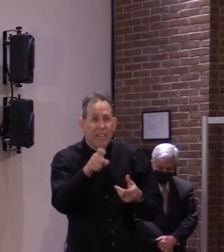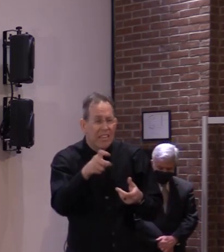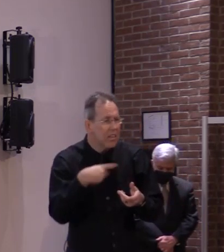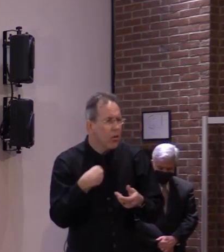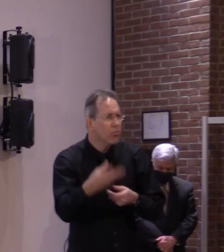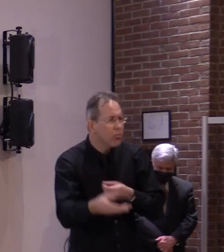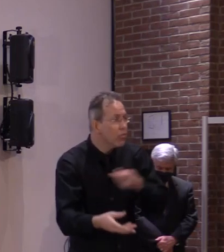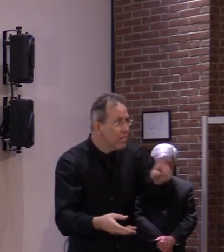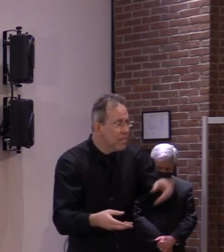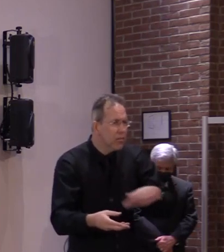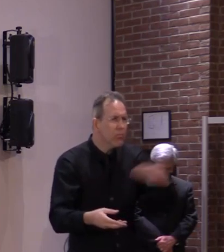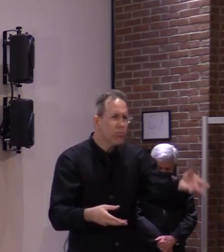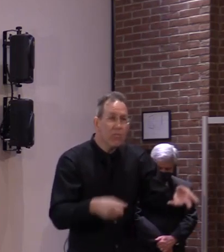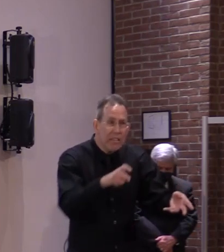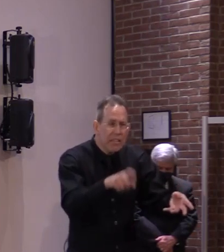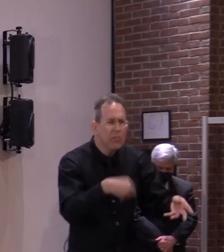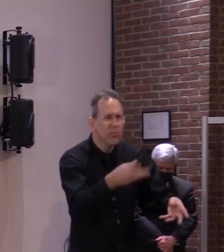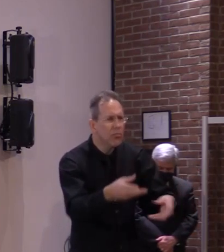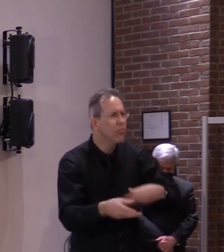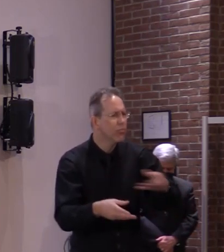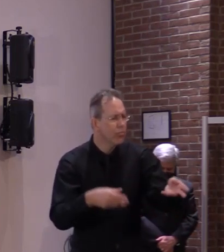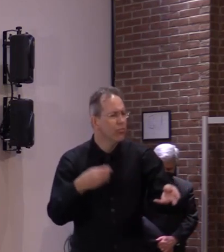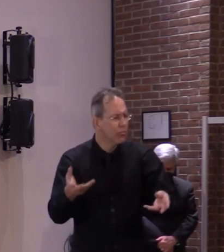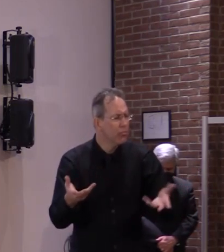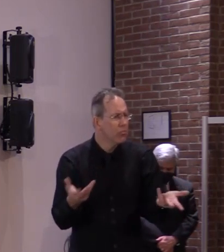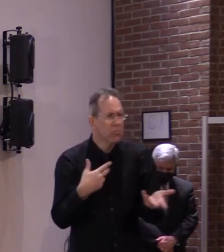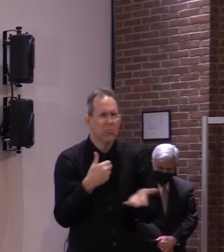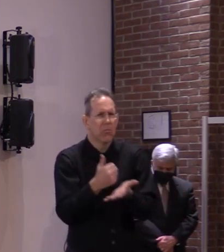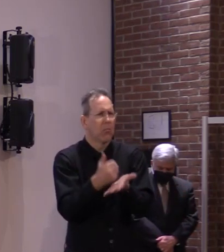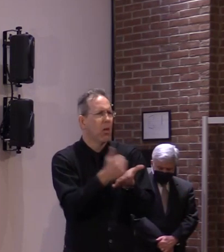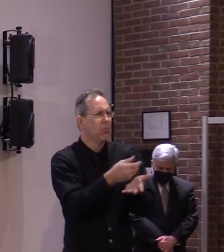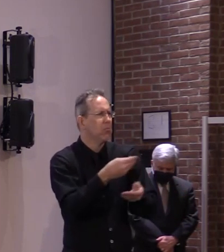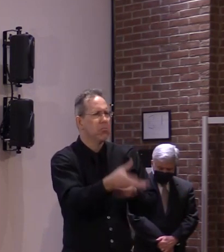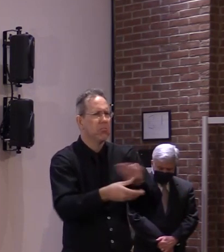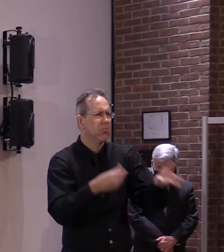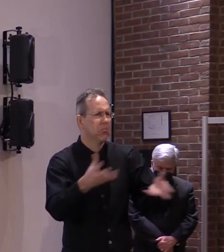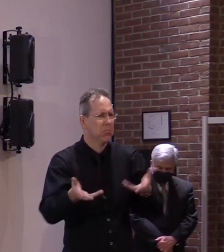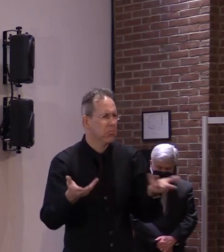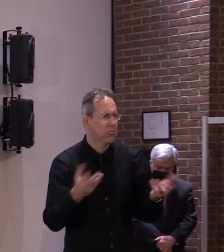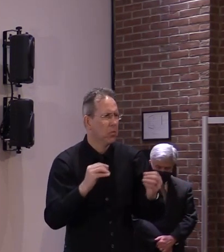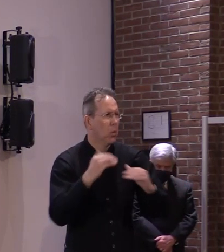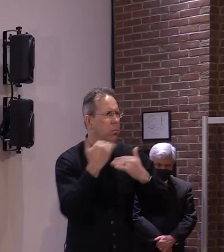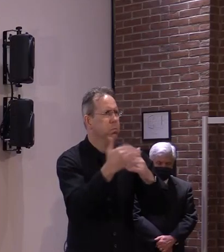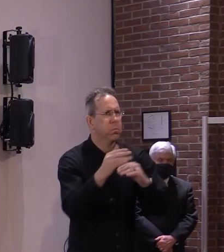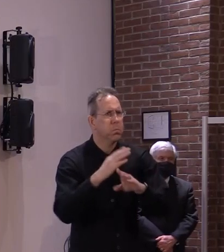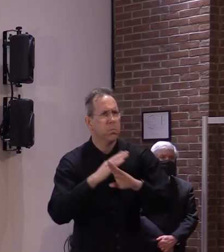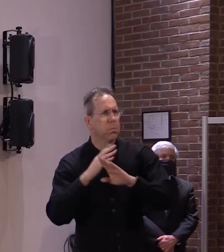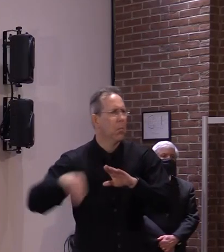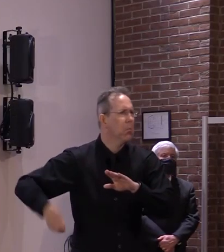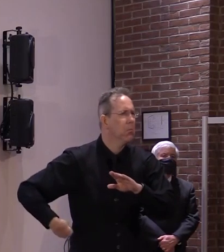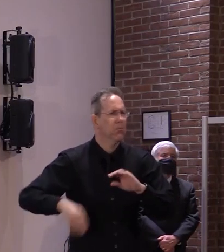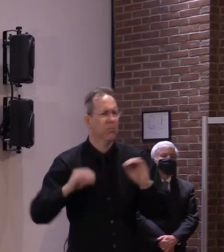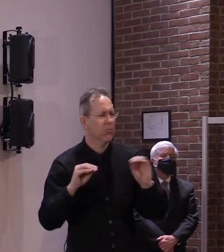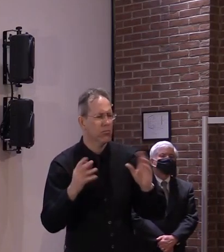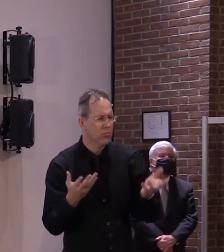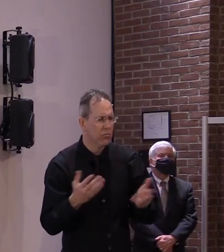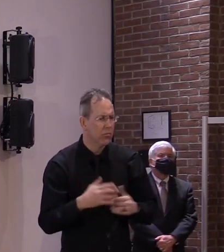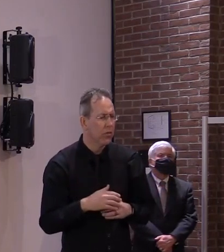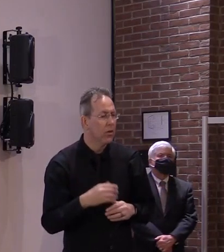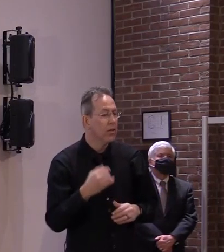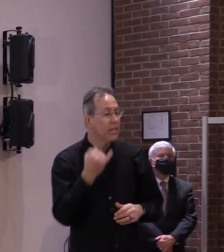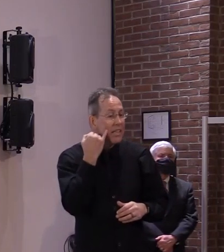recent weeks. So what that represents is at our worst case scenario peak burn rate, we have